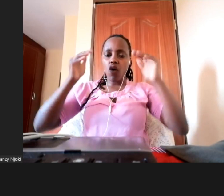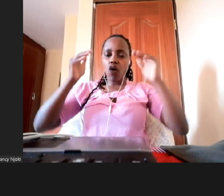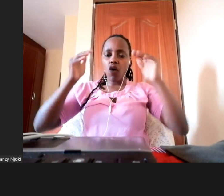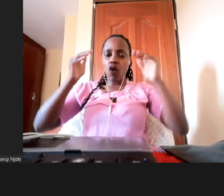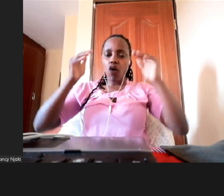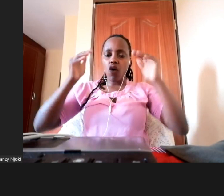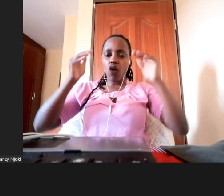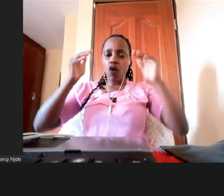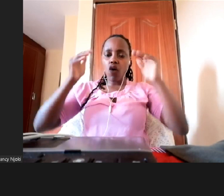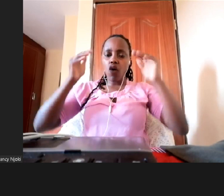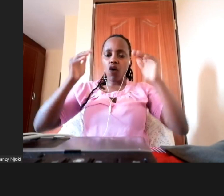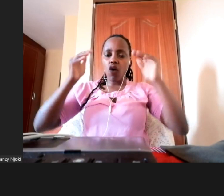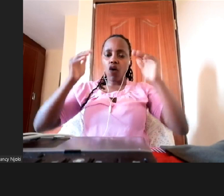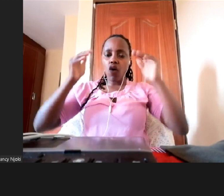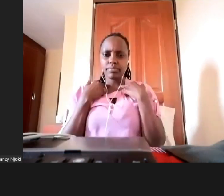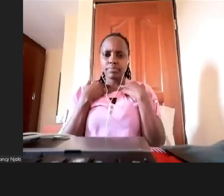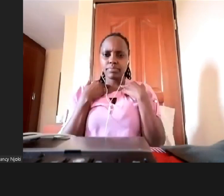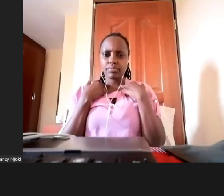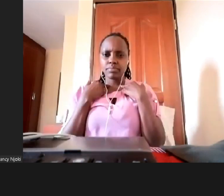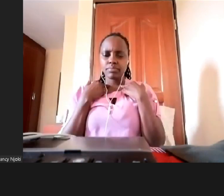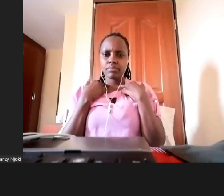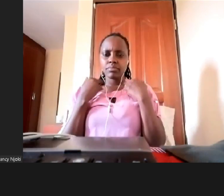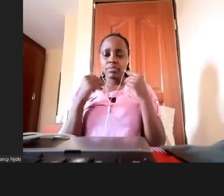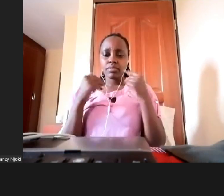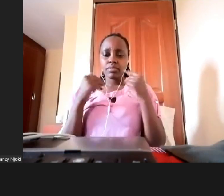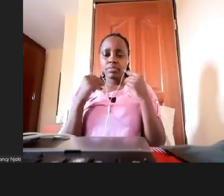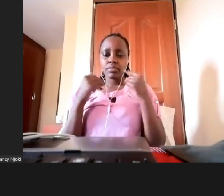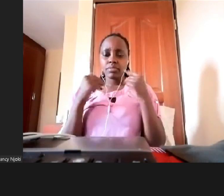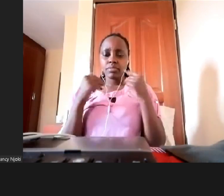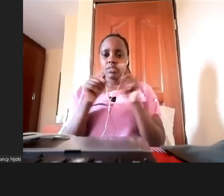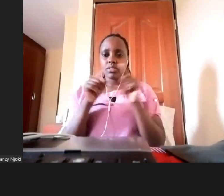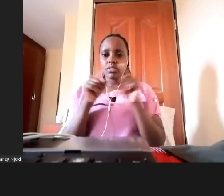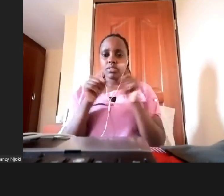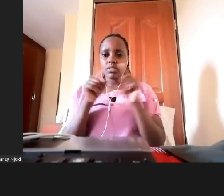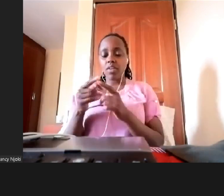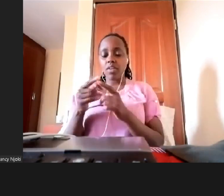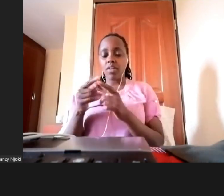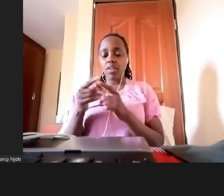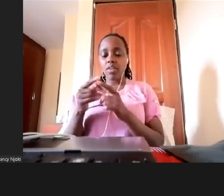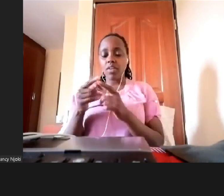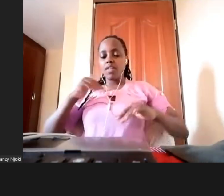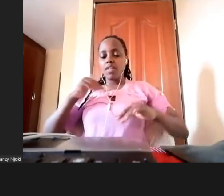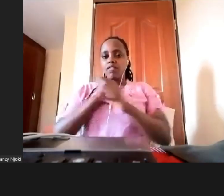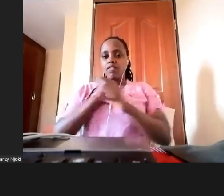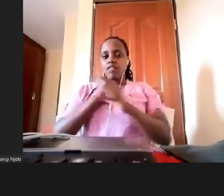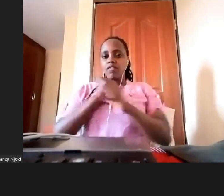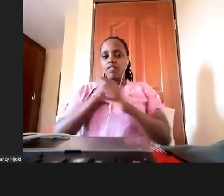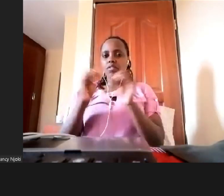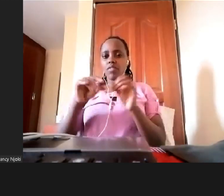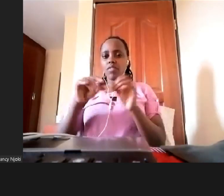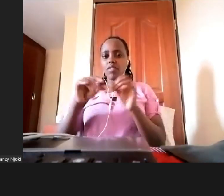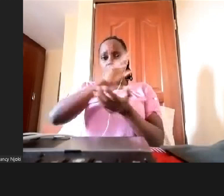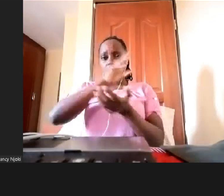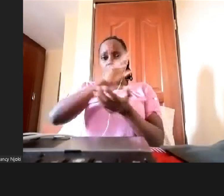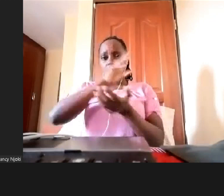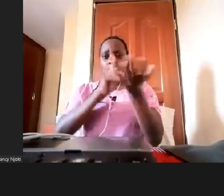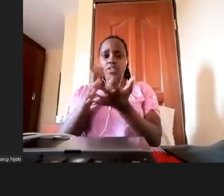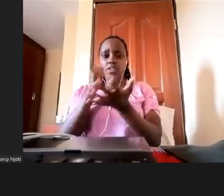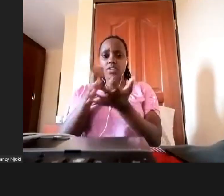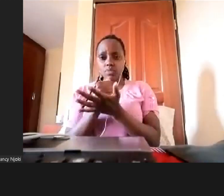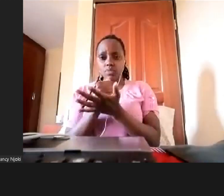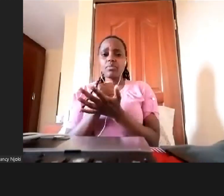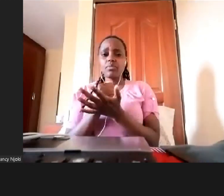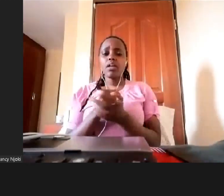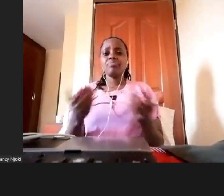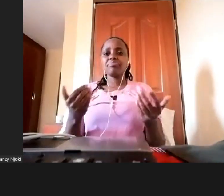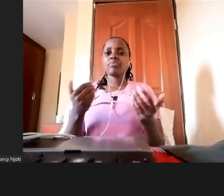The challenges was, of course, one, the understaffing in the government district social welfare offices. So whereas we would